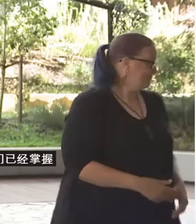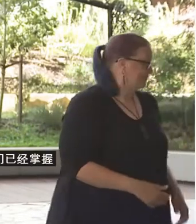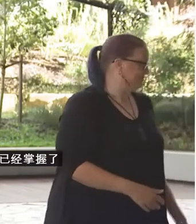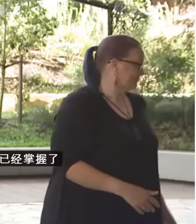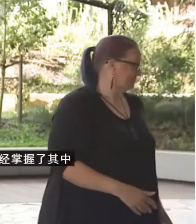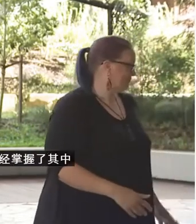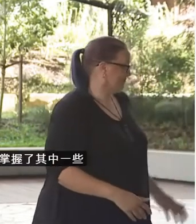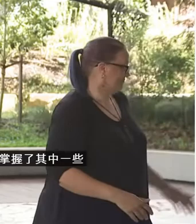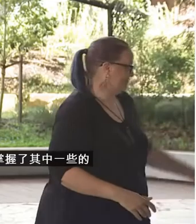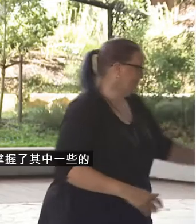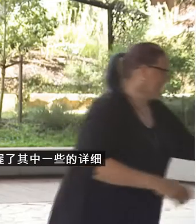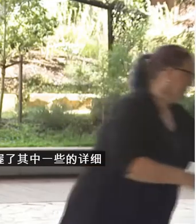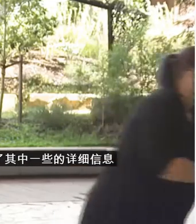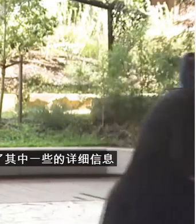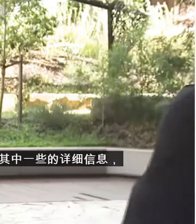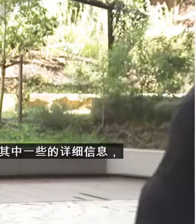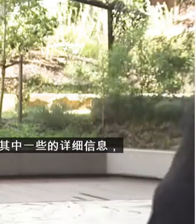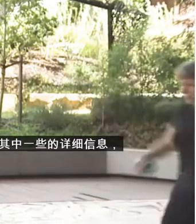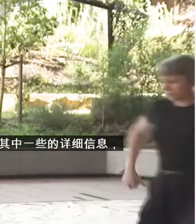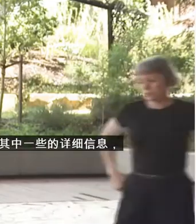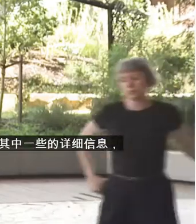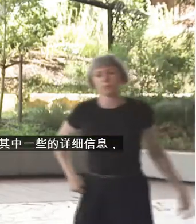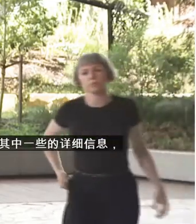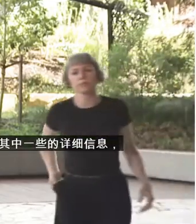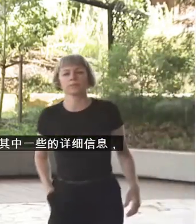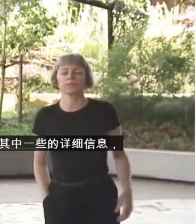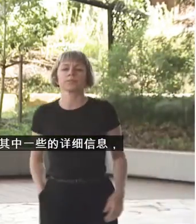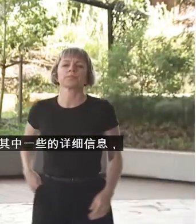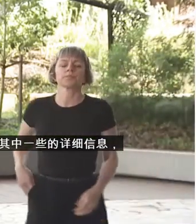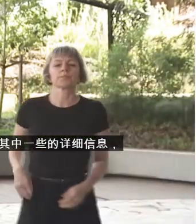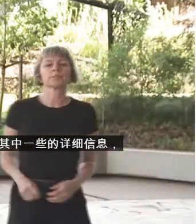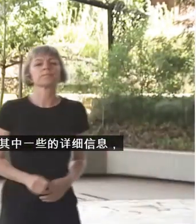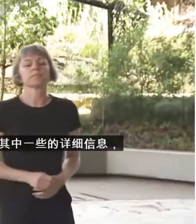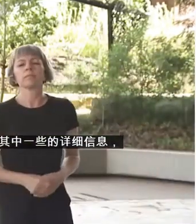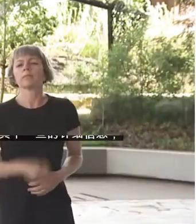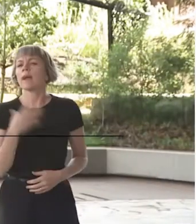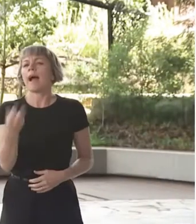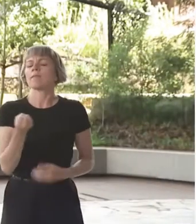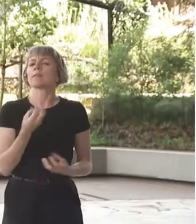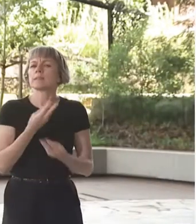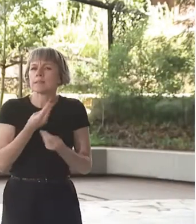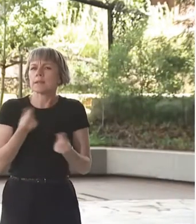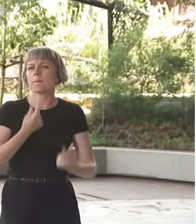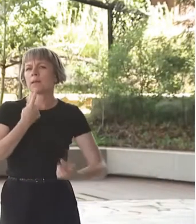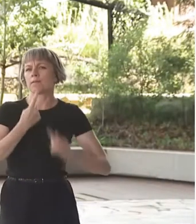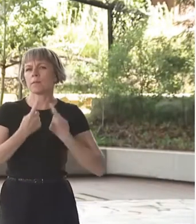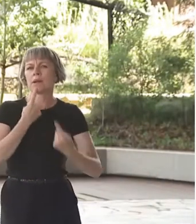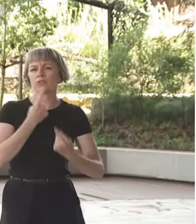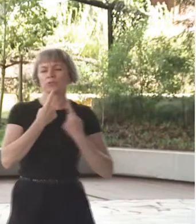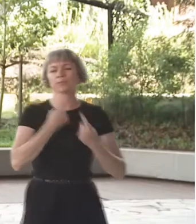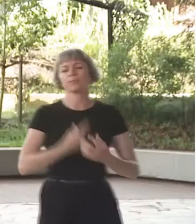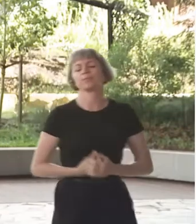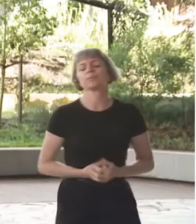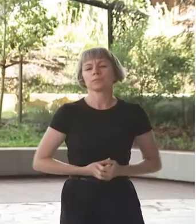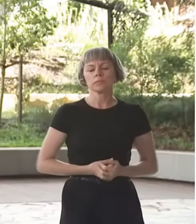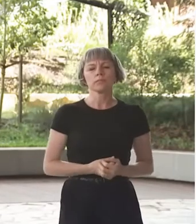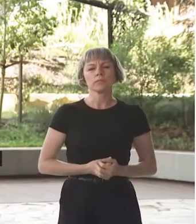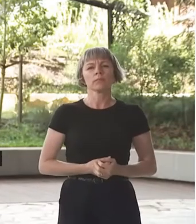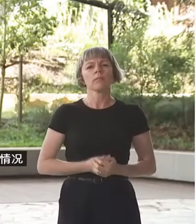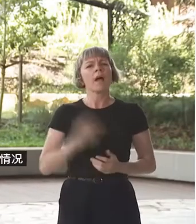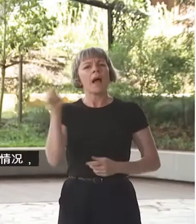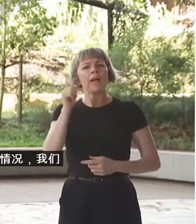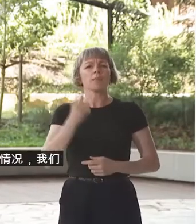We have got those details for some of them, but at the moment our focus is understanding admissions